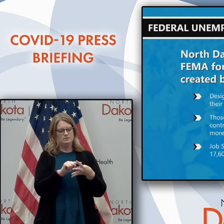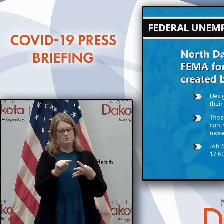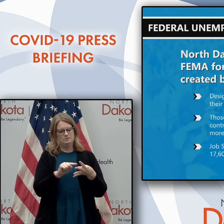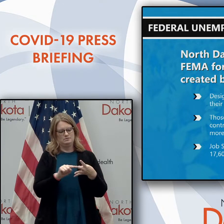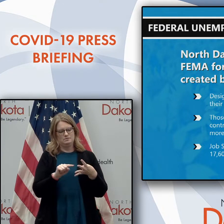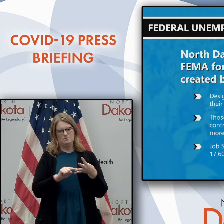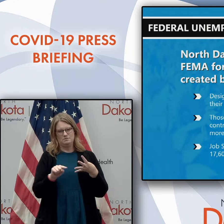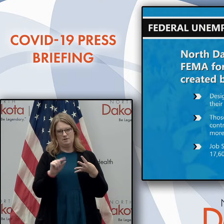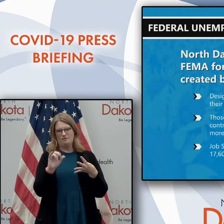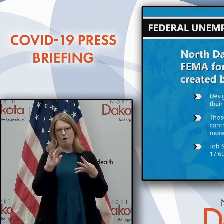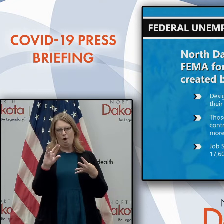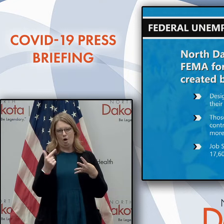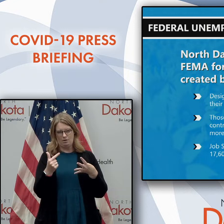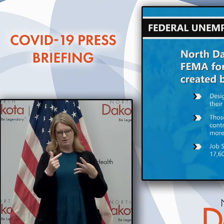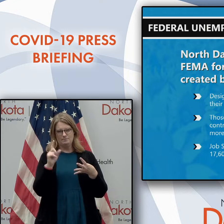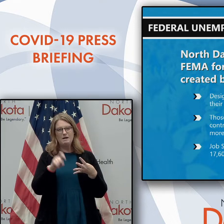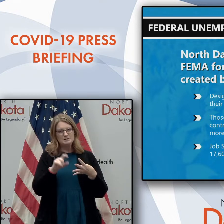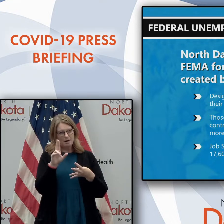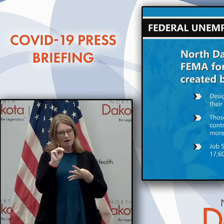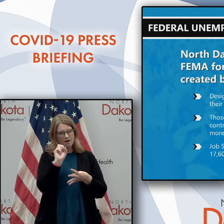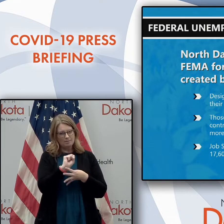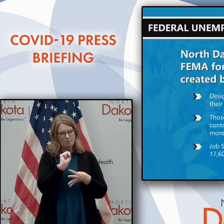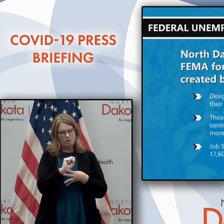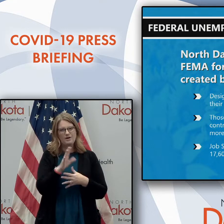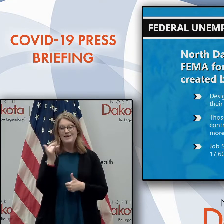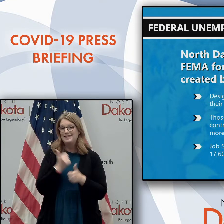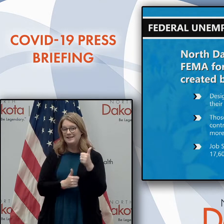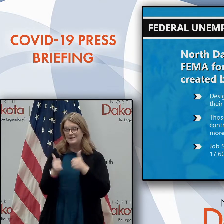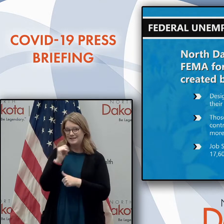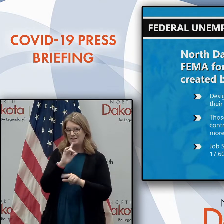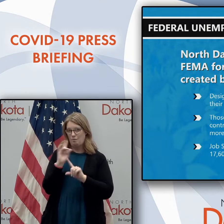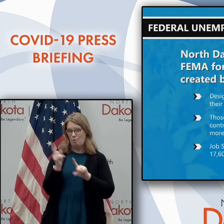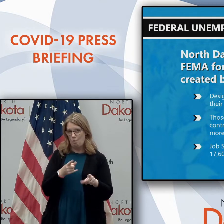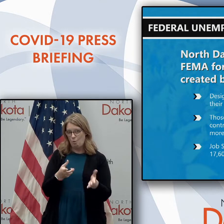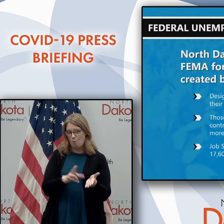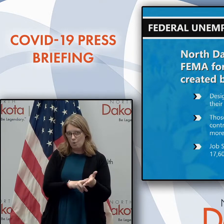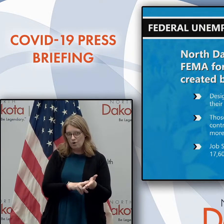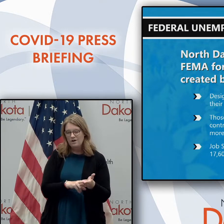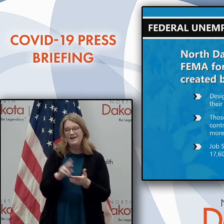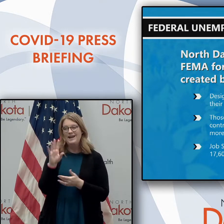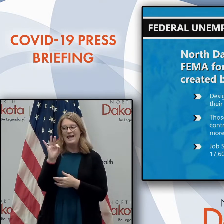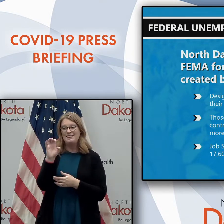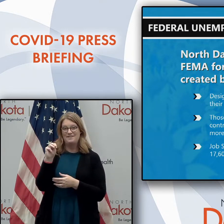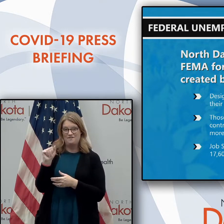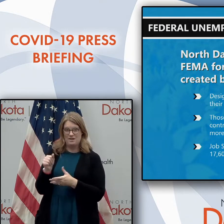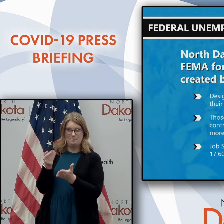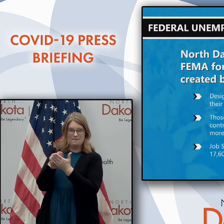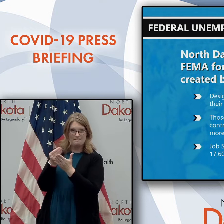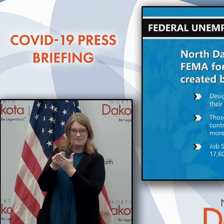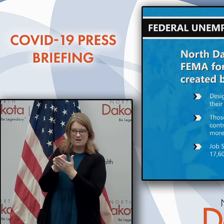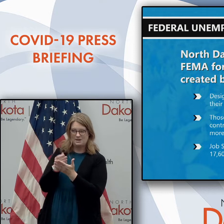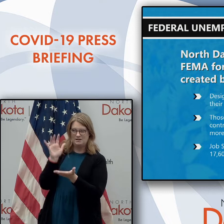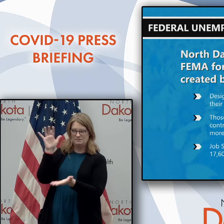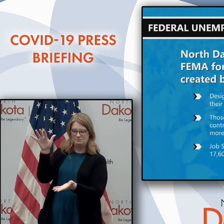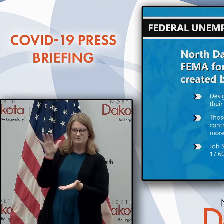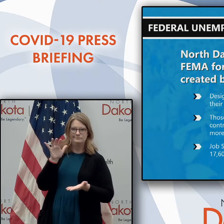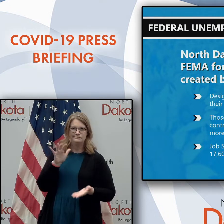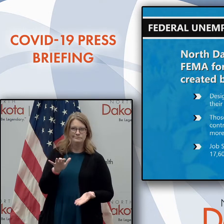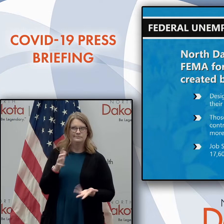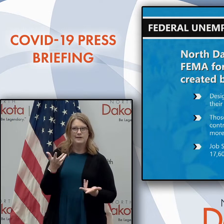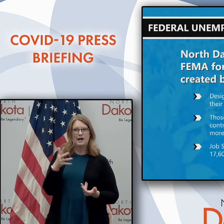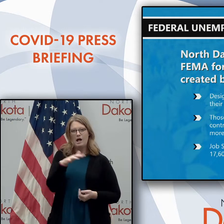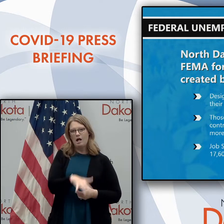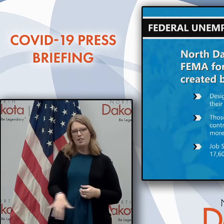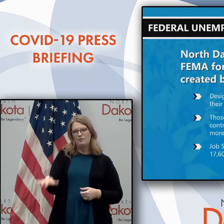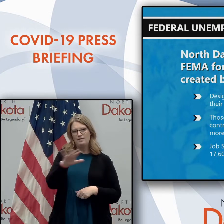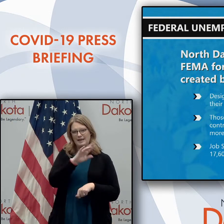August. The executive order and the FEMA bucket where the dollars are coming out with, it's estimated that nationwide that